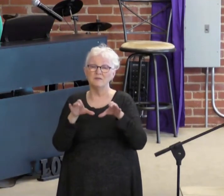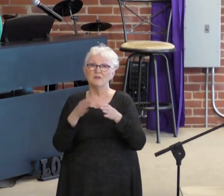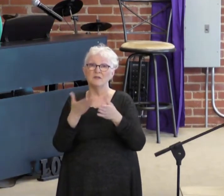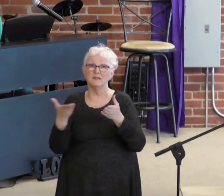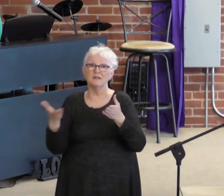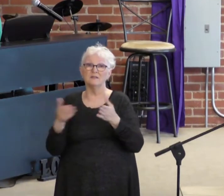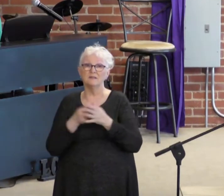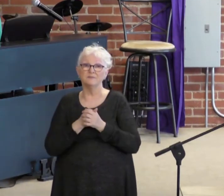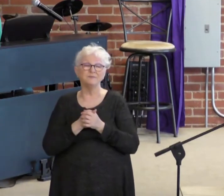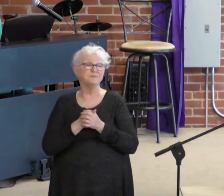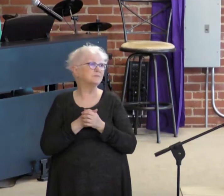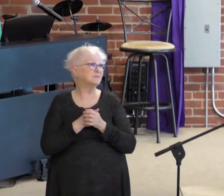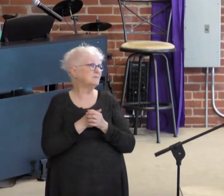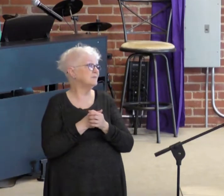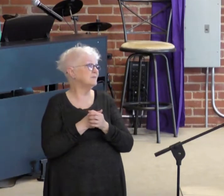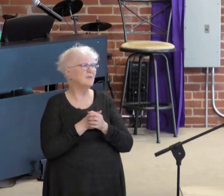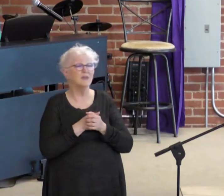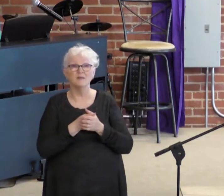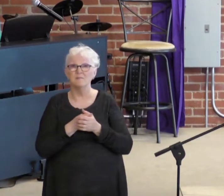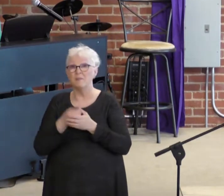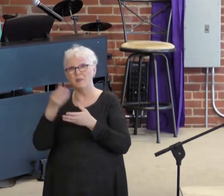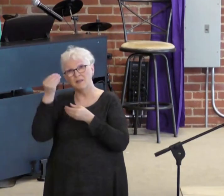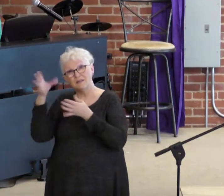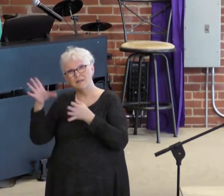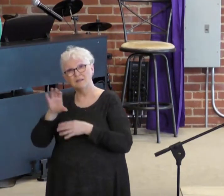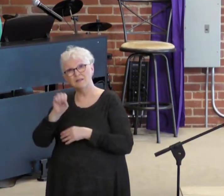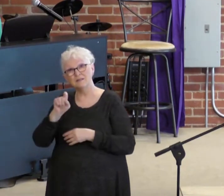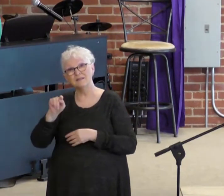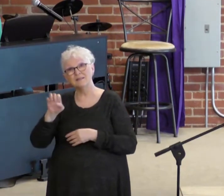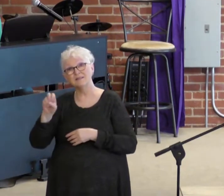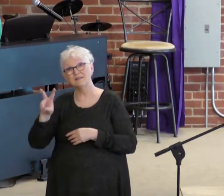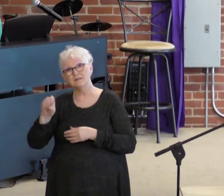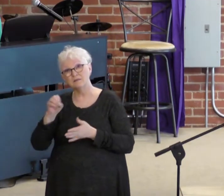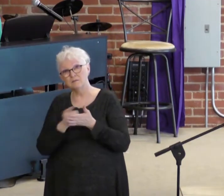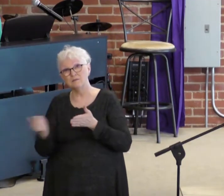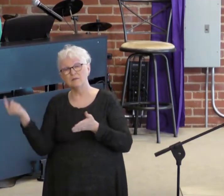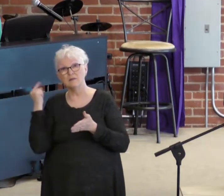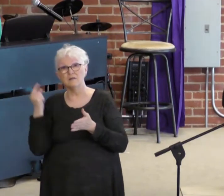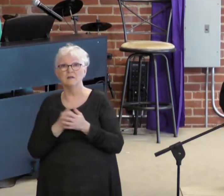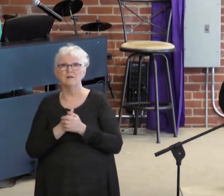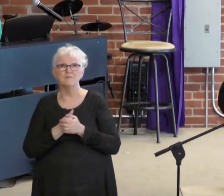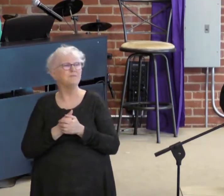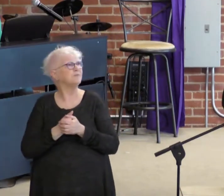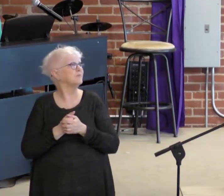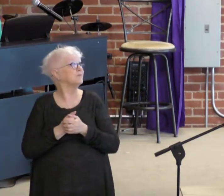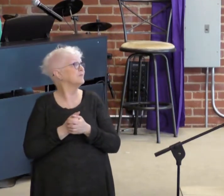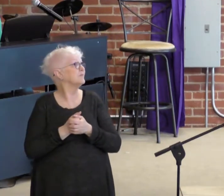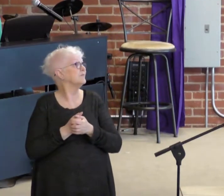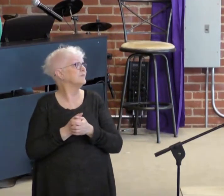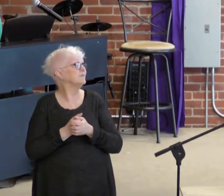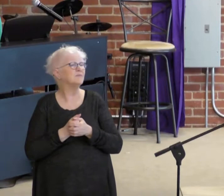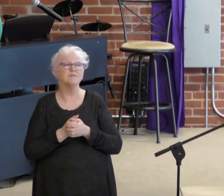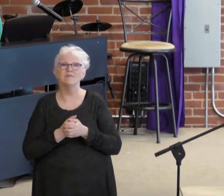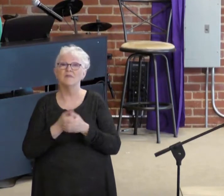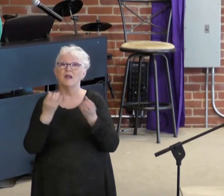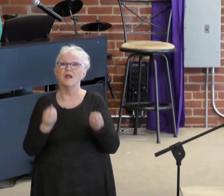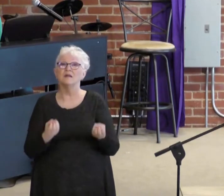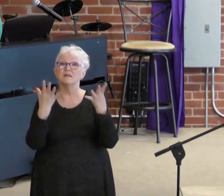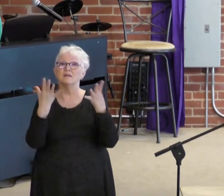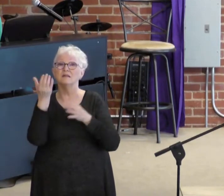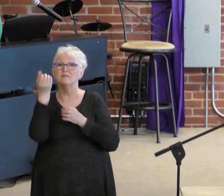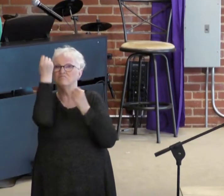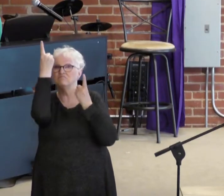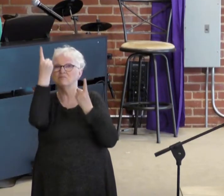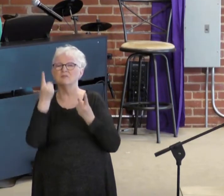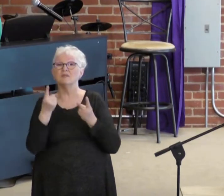believe, as I was telling Steve this week, how many of you know that if you do something as little as